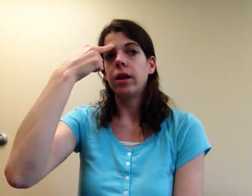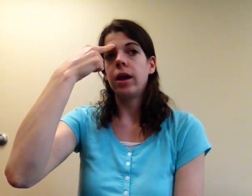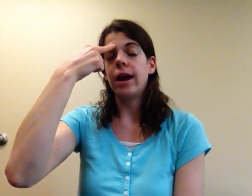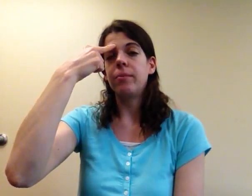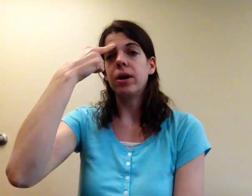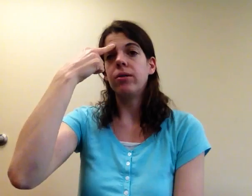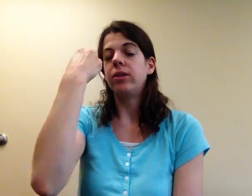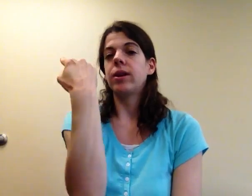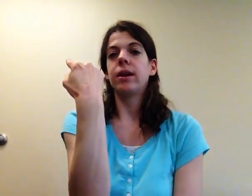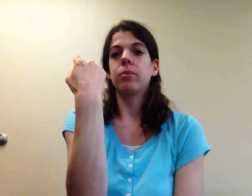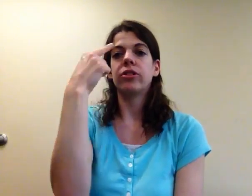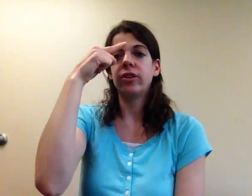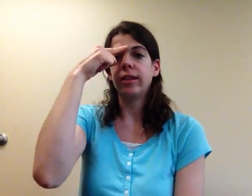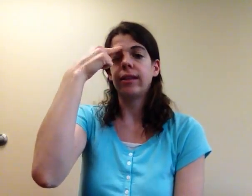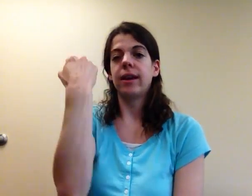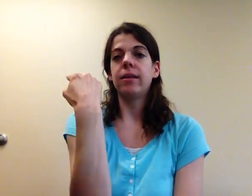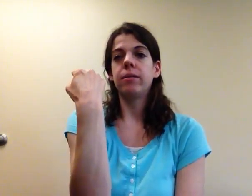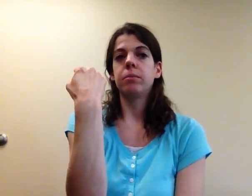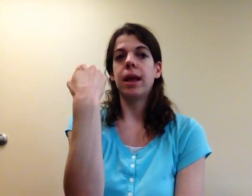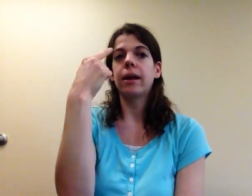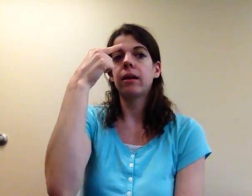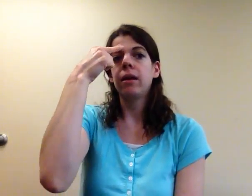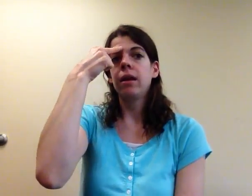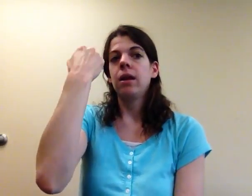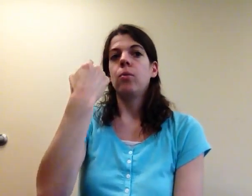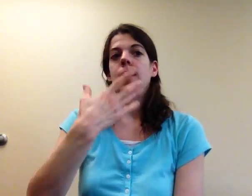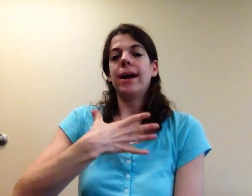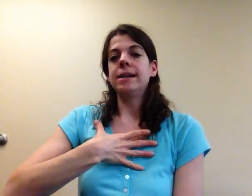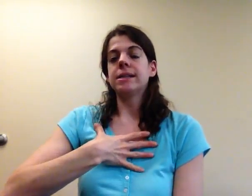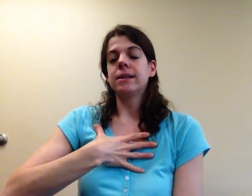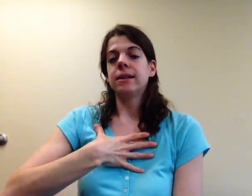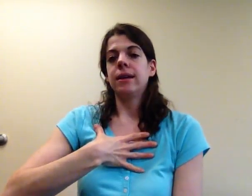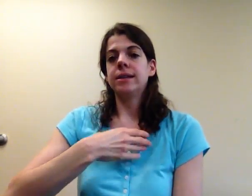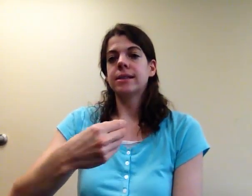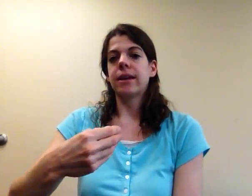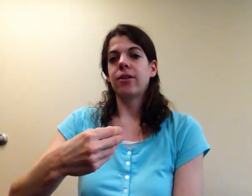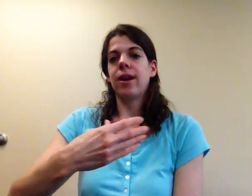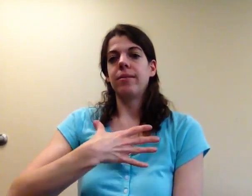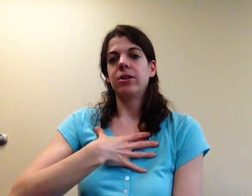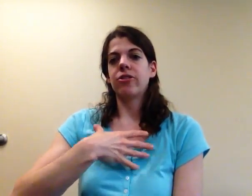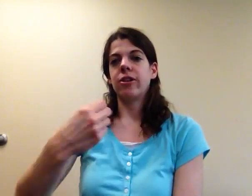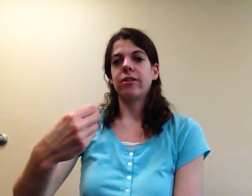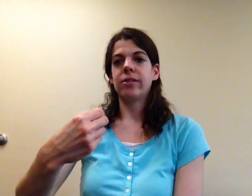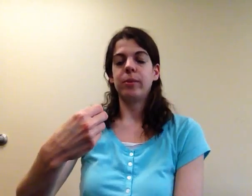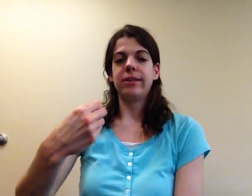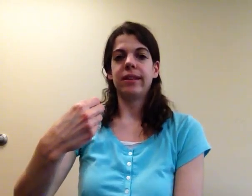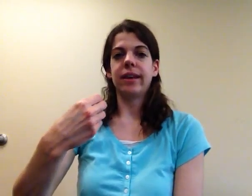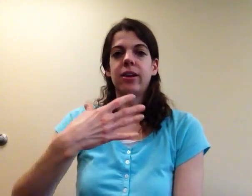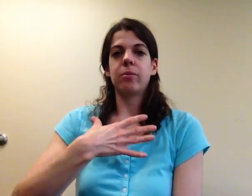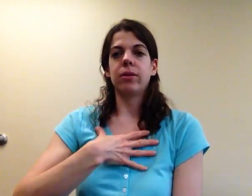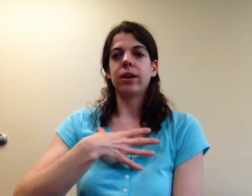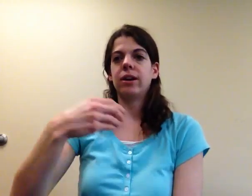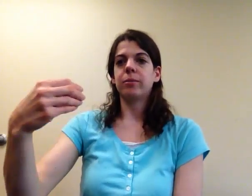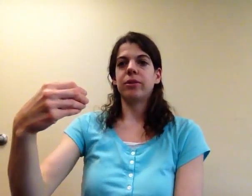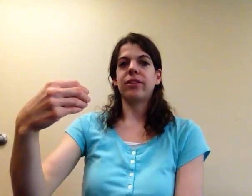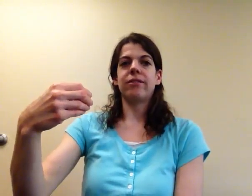A lot of signs for the colors, you shake the letter. So Y starts with yellow starts with a Y, so you shake the